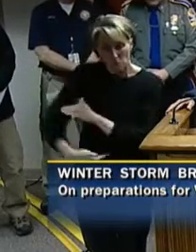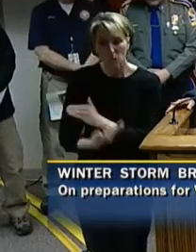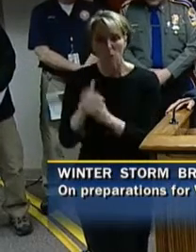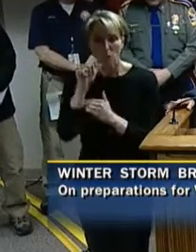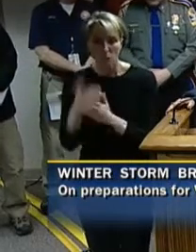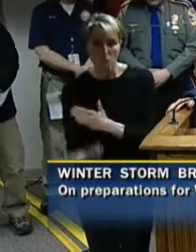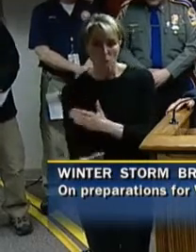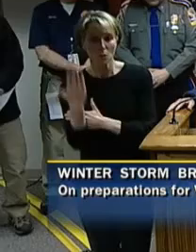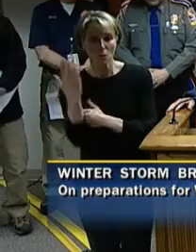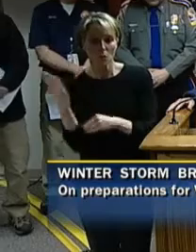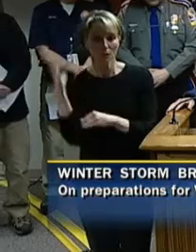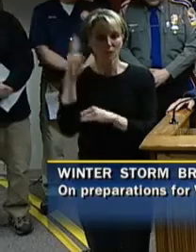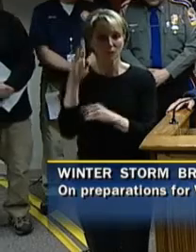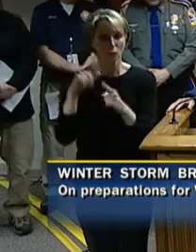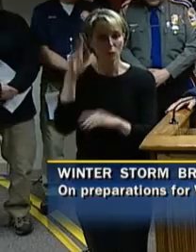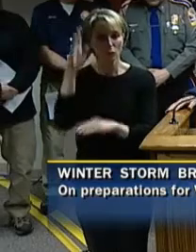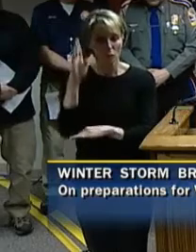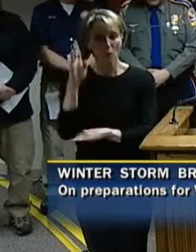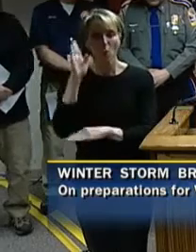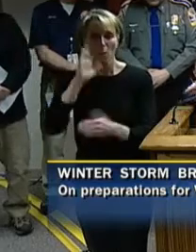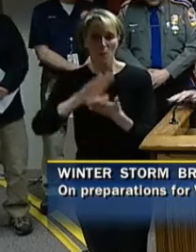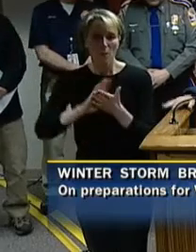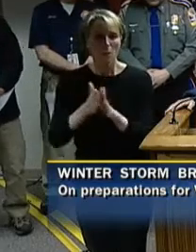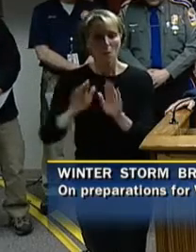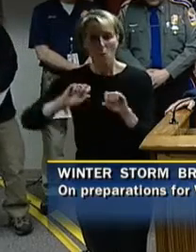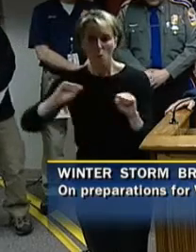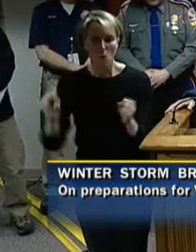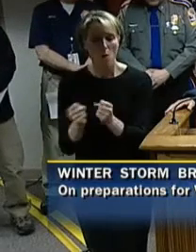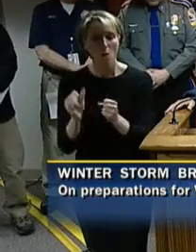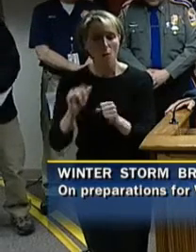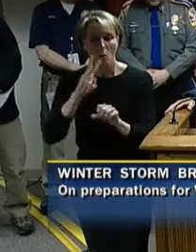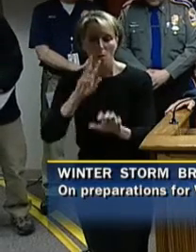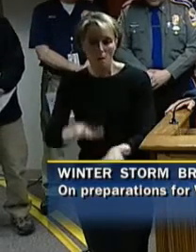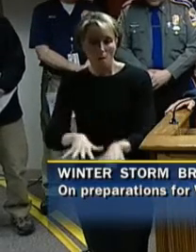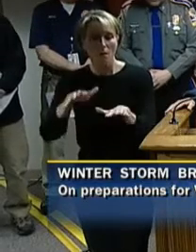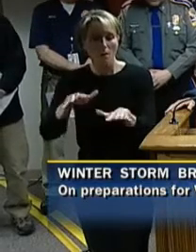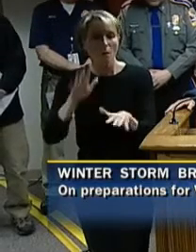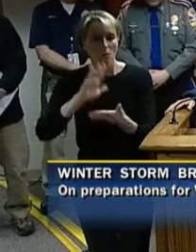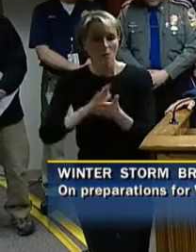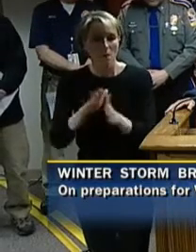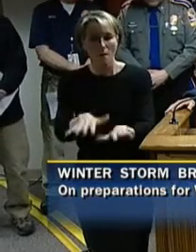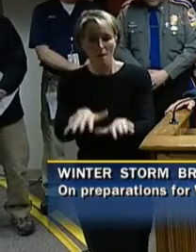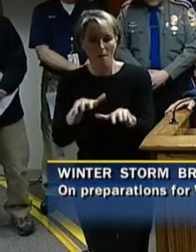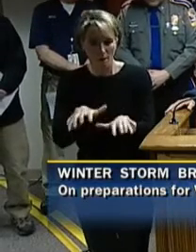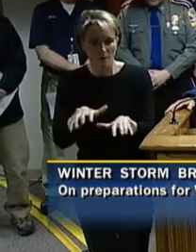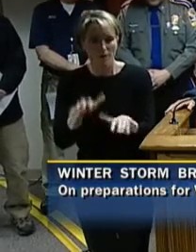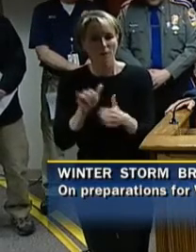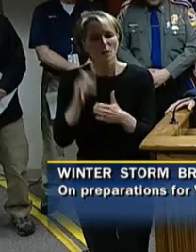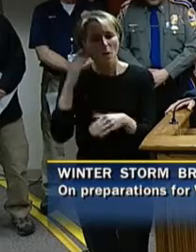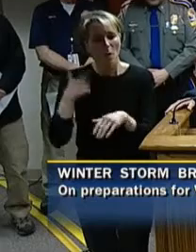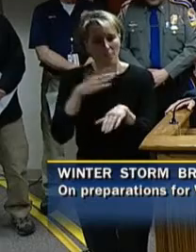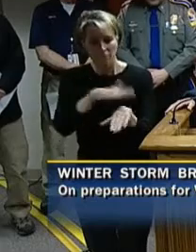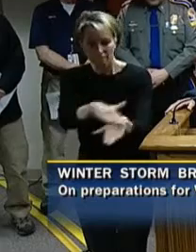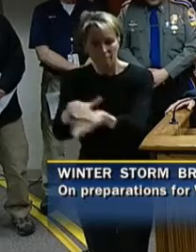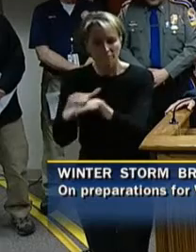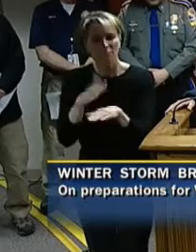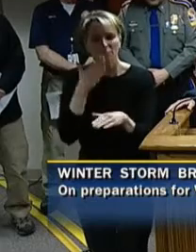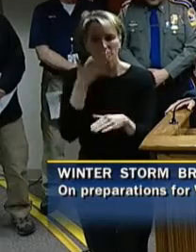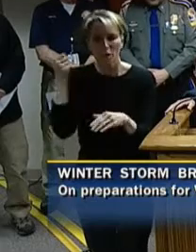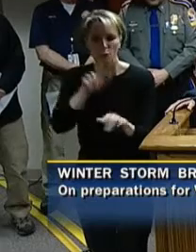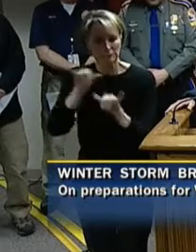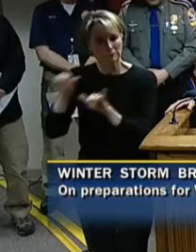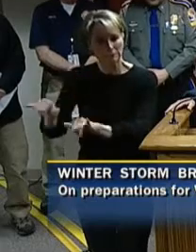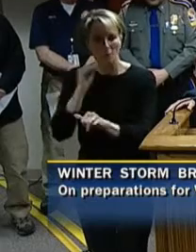through mid-morning or late morning. And that could result in some severe icing. So again, be cautious and stay